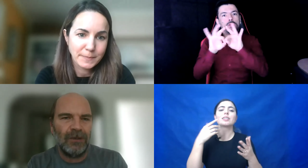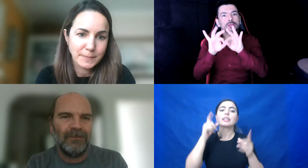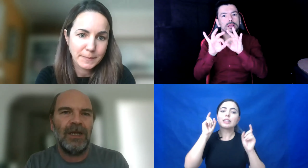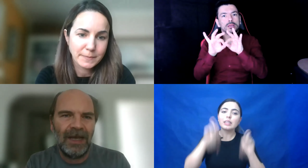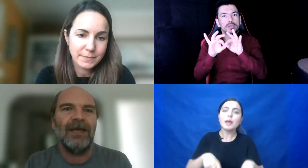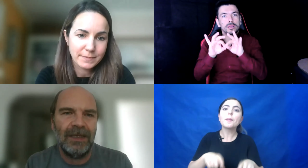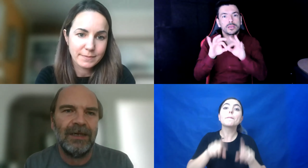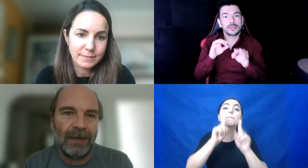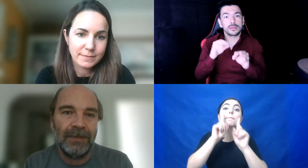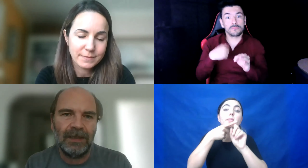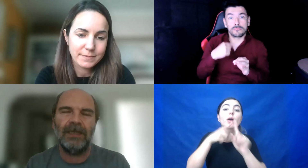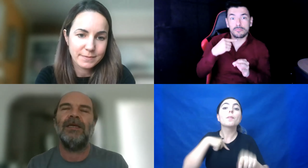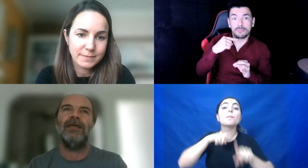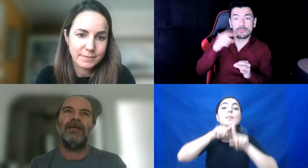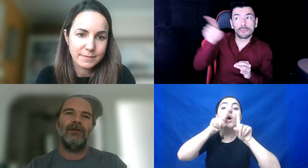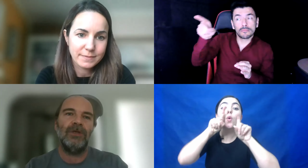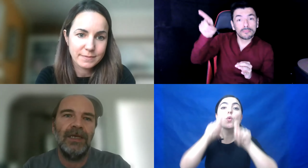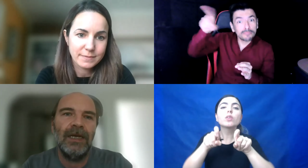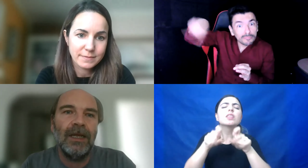a person called Sara Gottinger. She